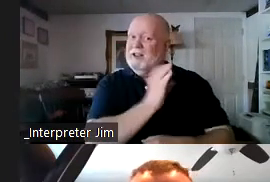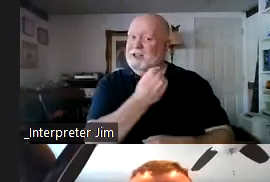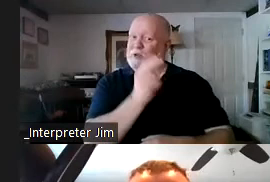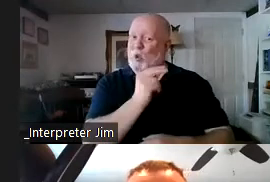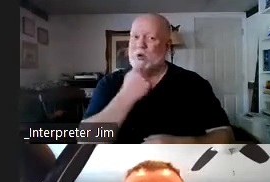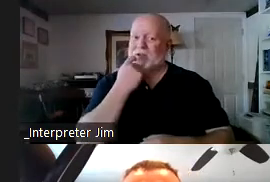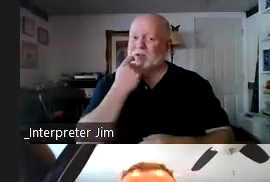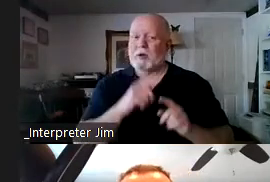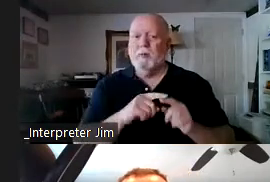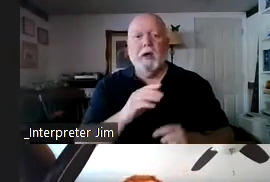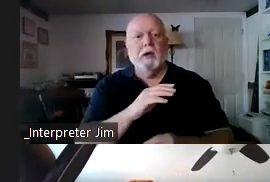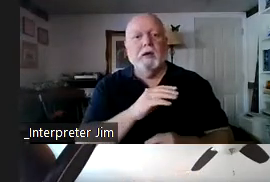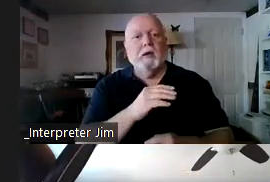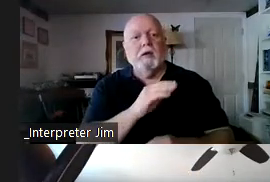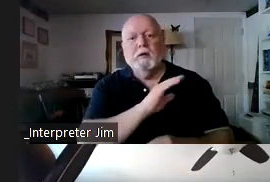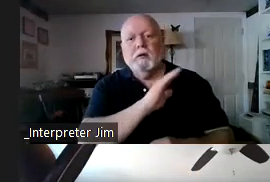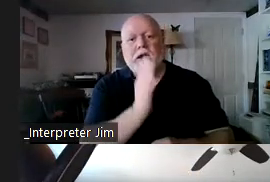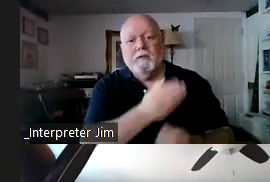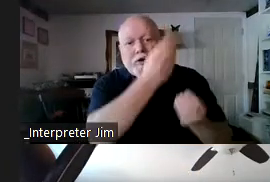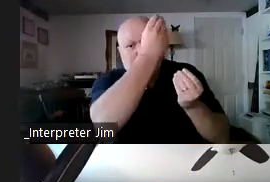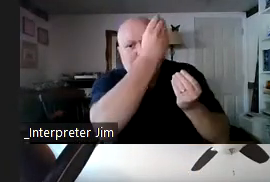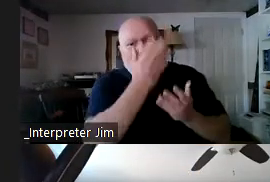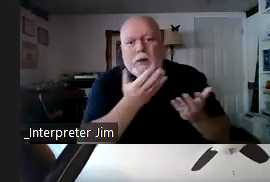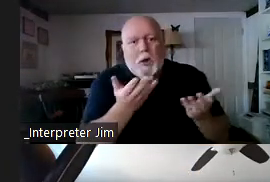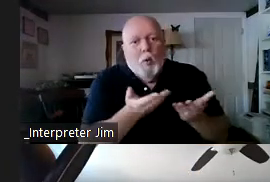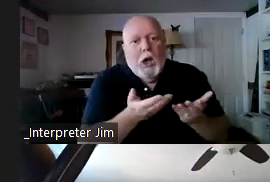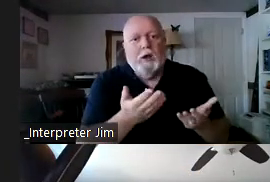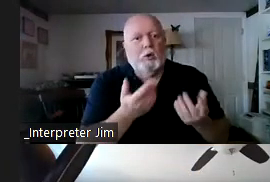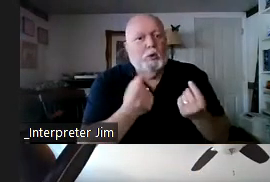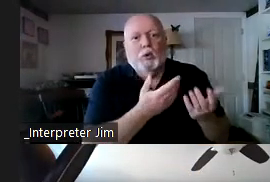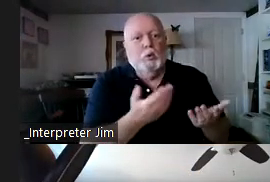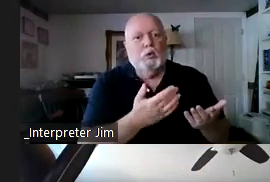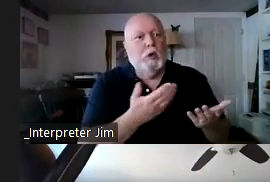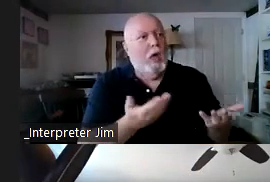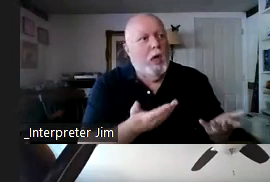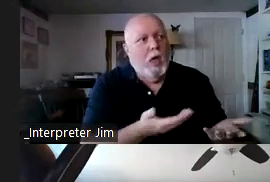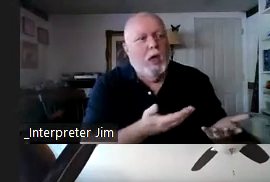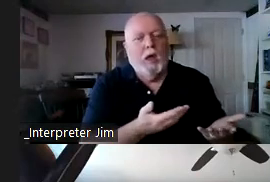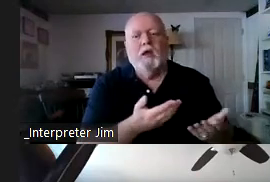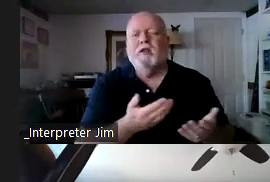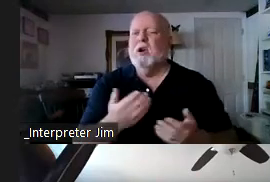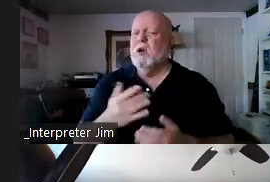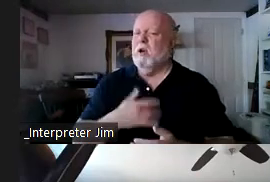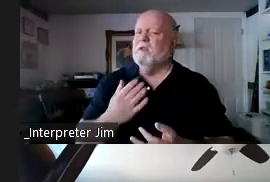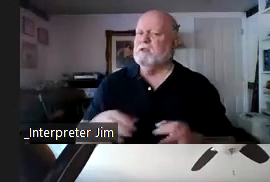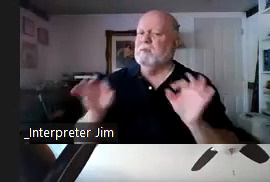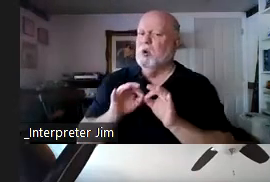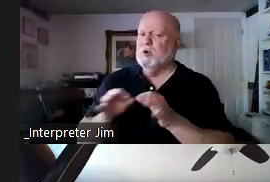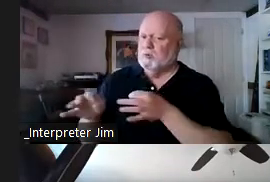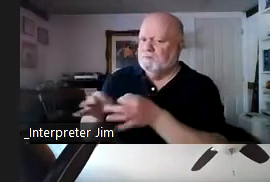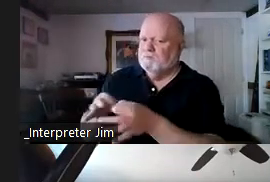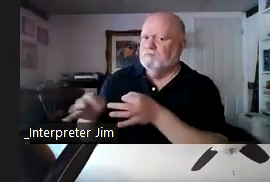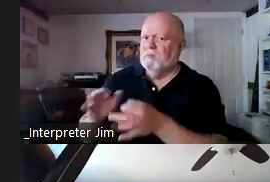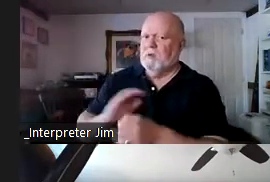me. So I feel like, I think it's something very important that we should explain to our children. I don't know if I would have done